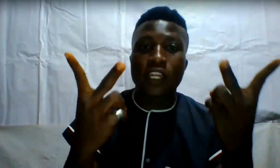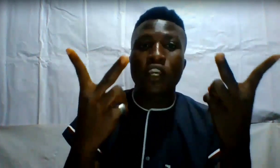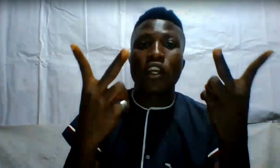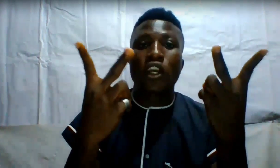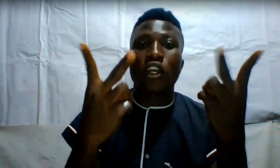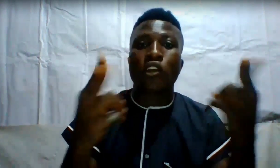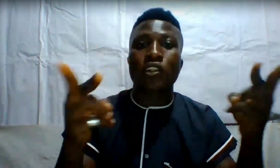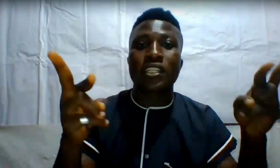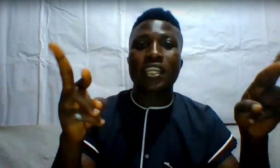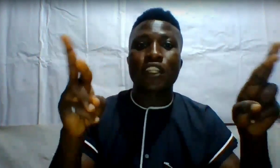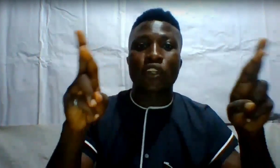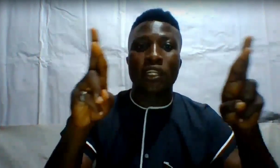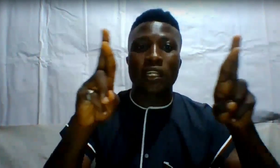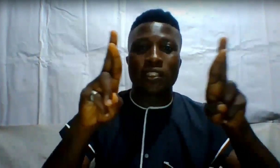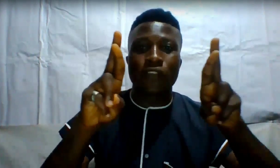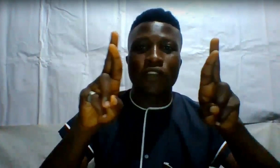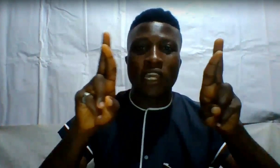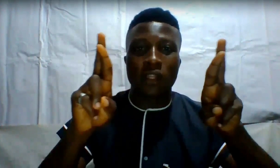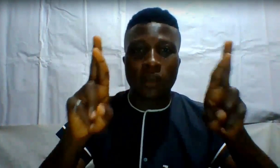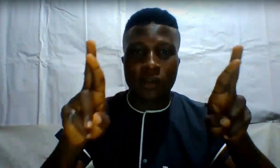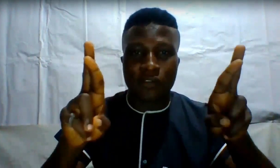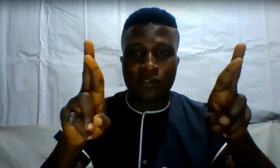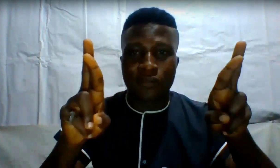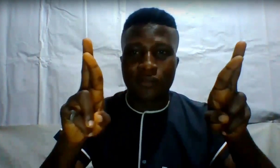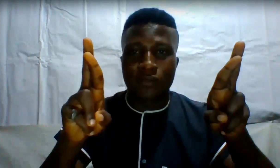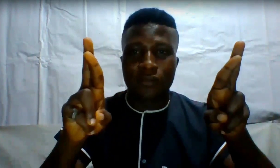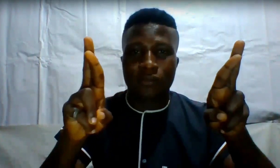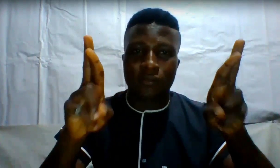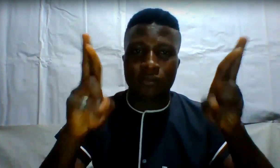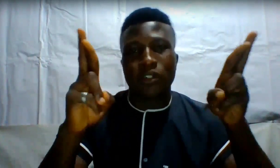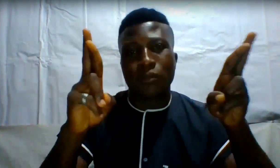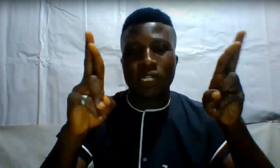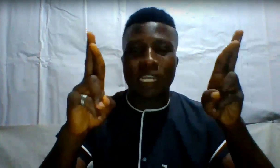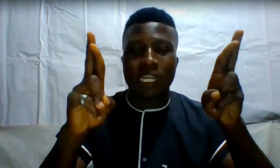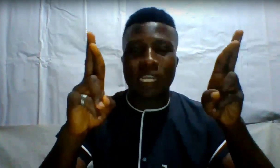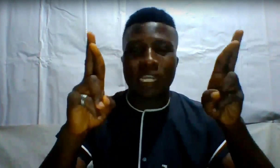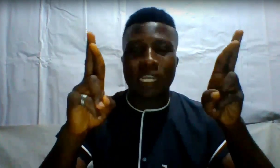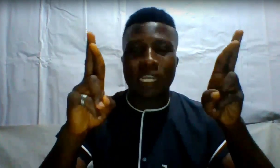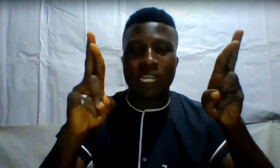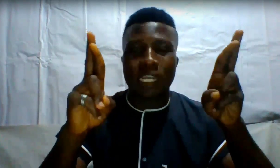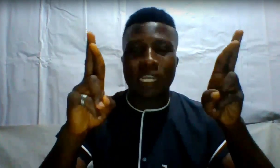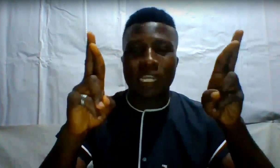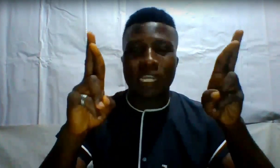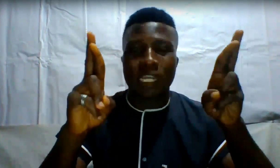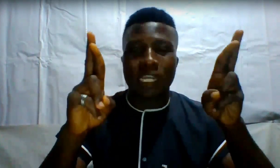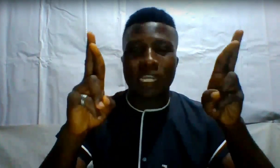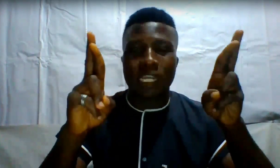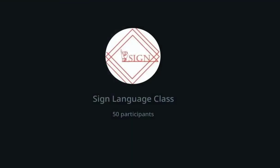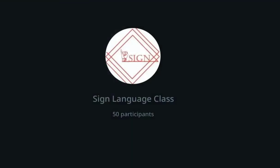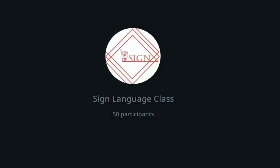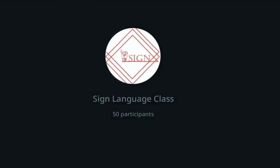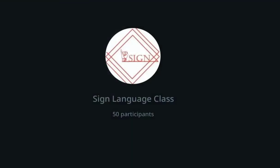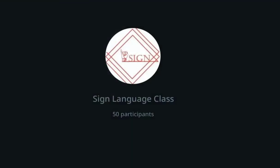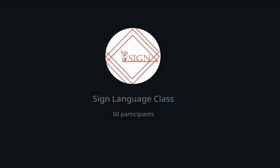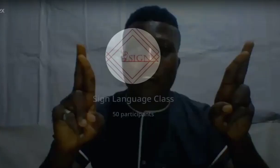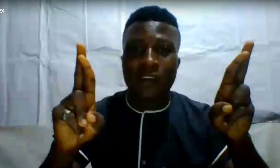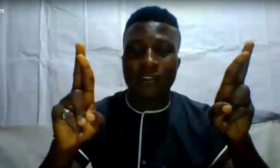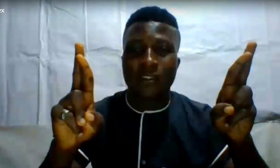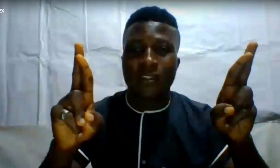see if they are in love, or more like hugging each other. You have your letter R. Okay.